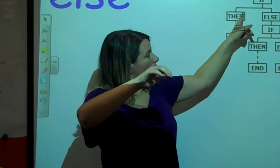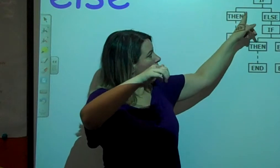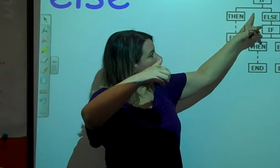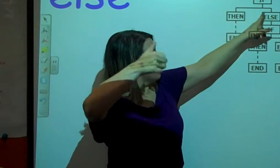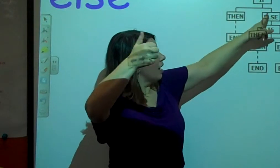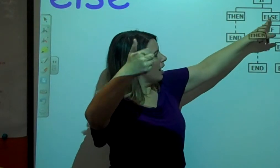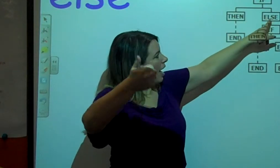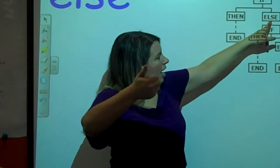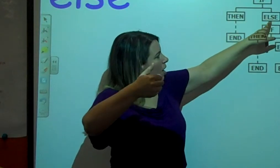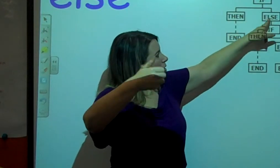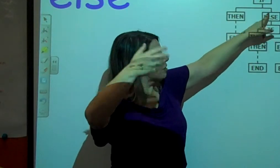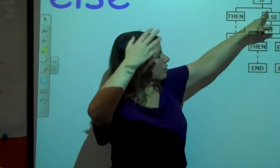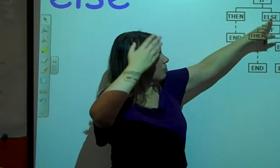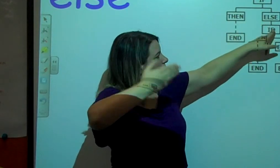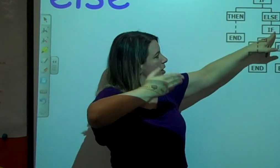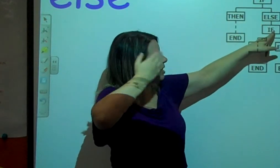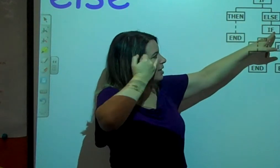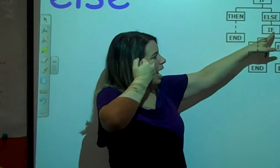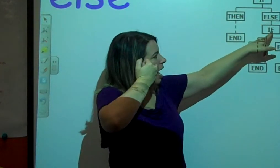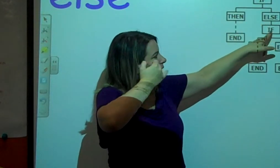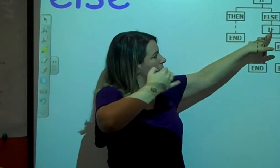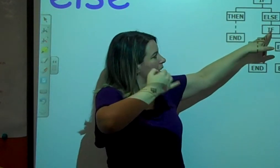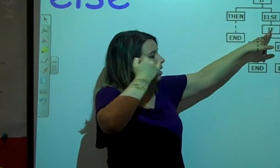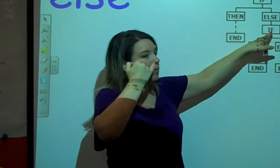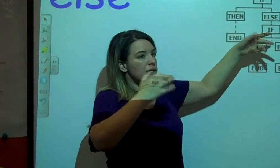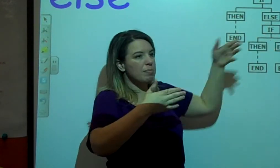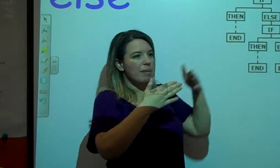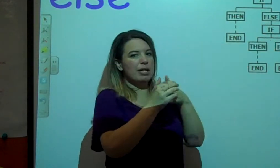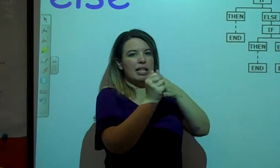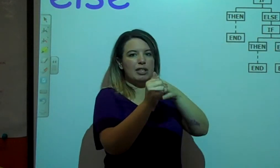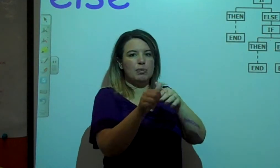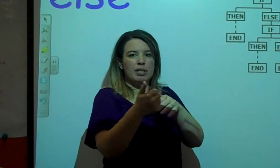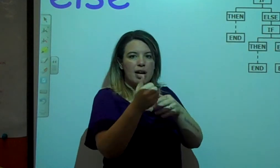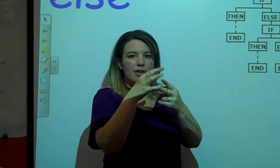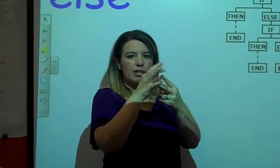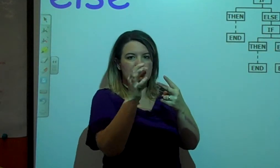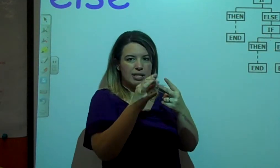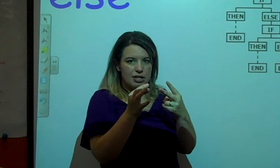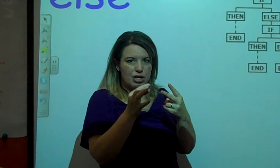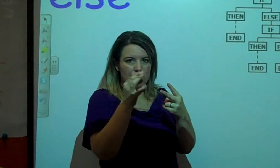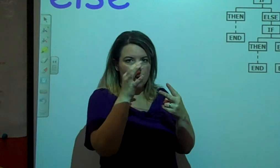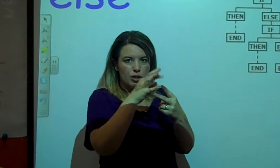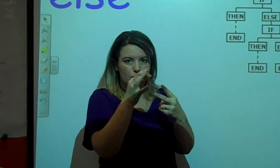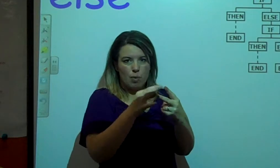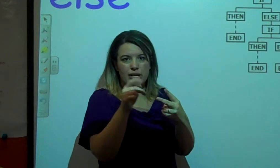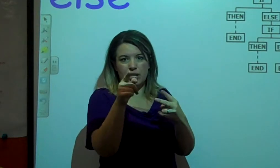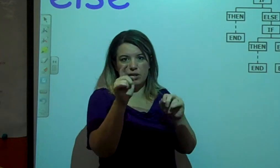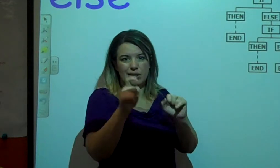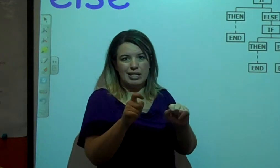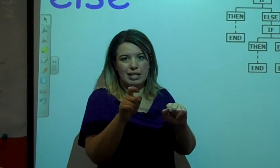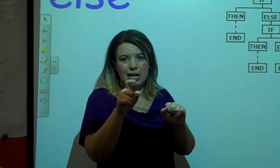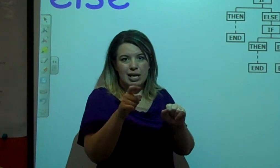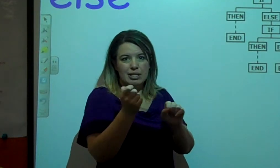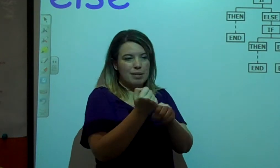Or else you could decide, which maybe lead to another decision or choice that you need to